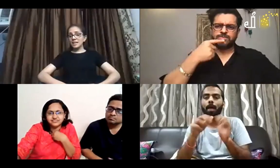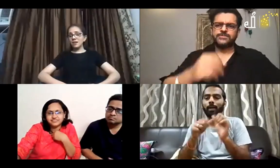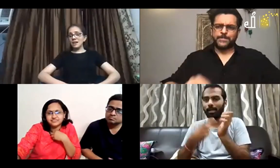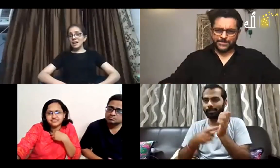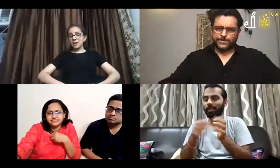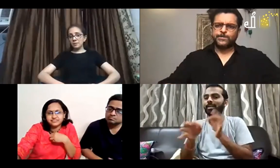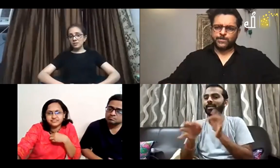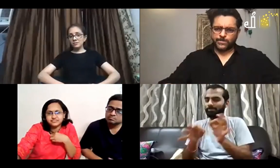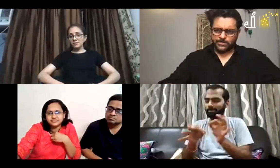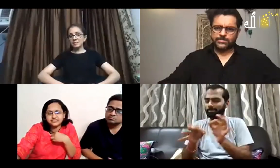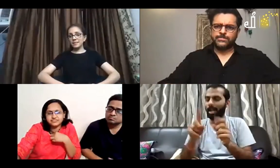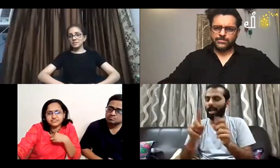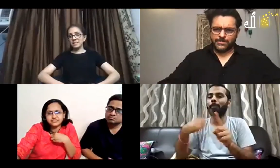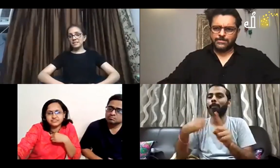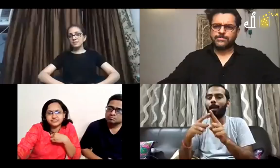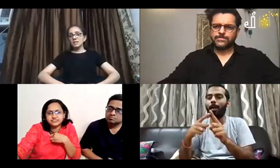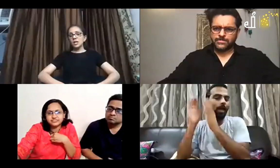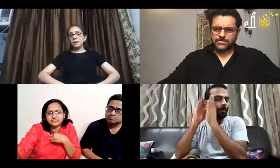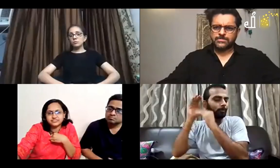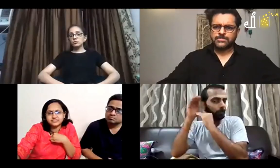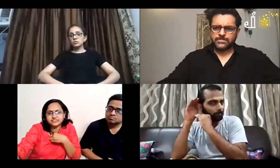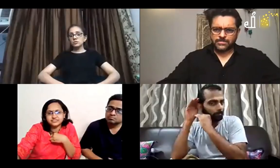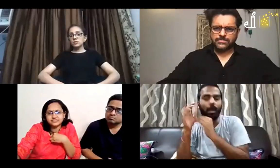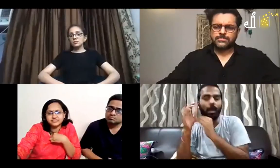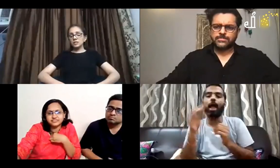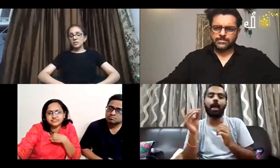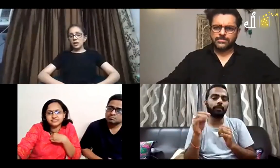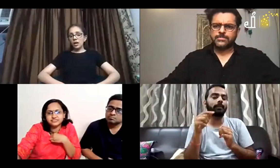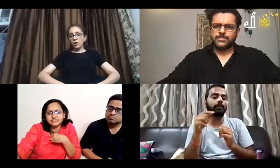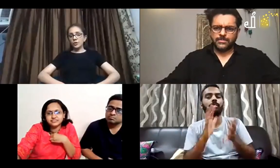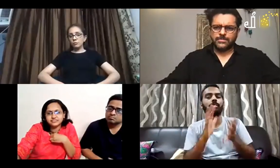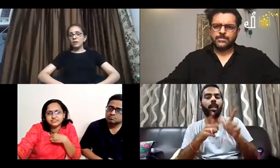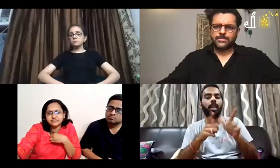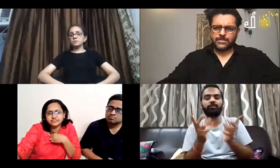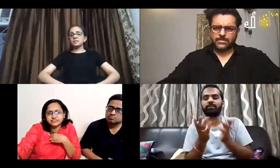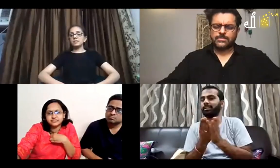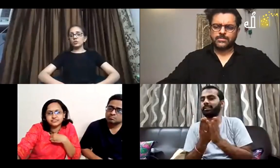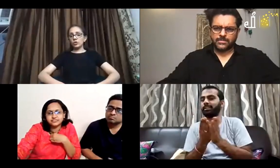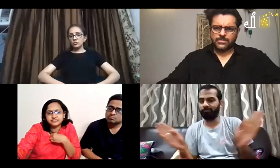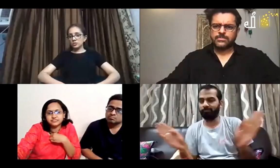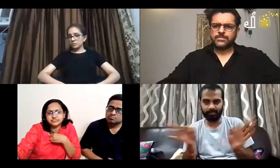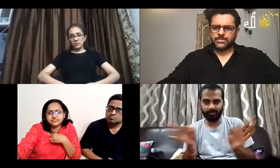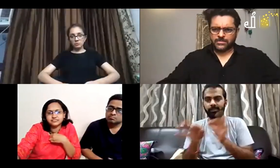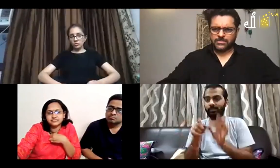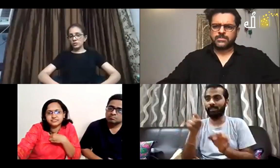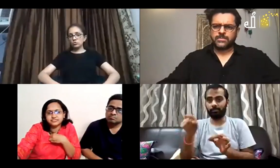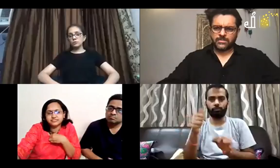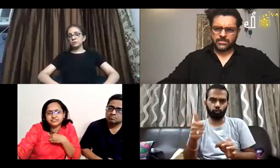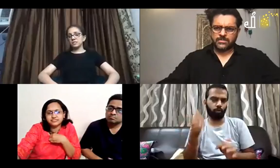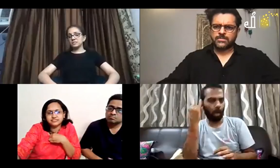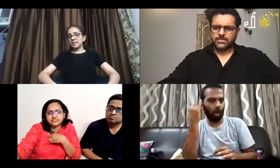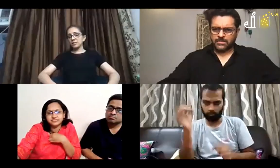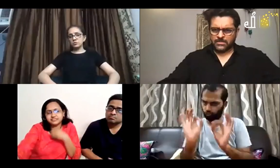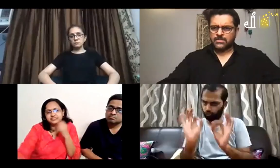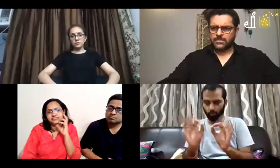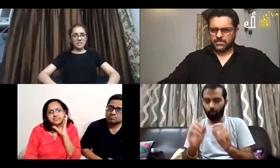Dr. Anna and Amar, like they explained about the audio part of it, and the audiologist, that it's two different